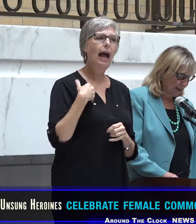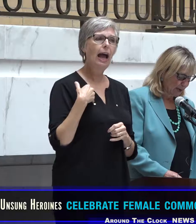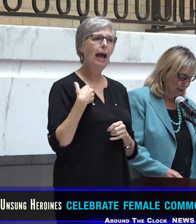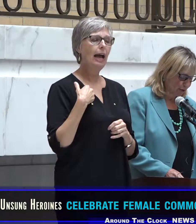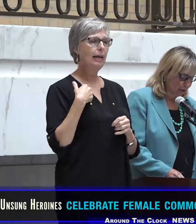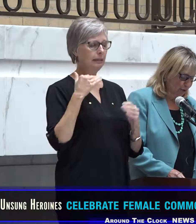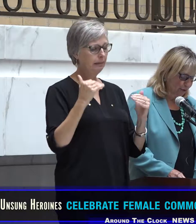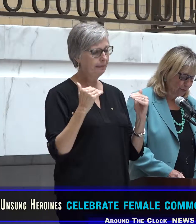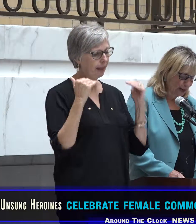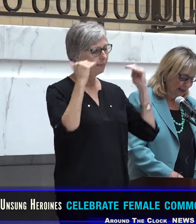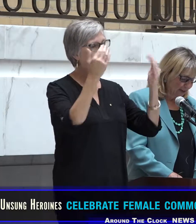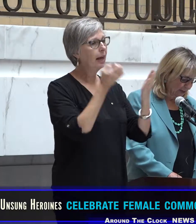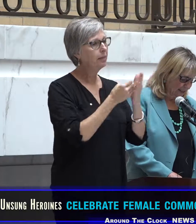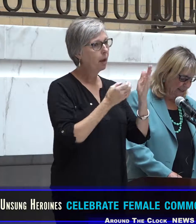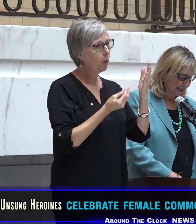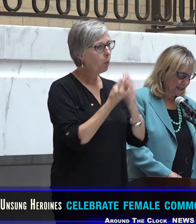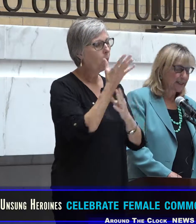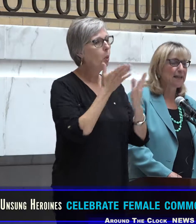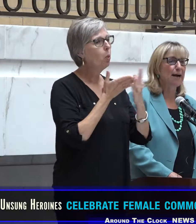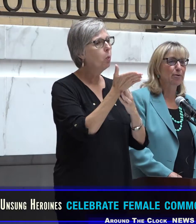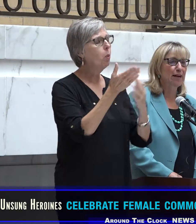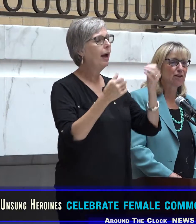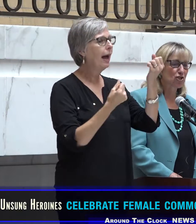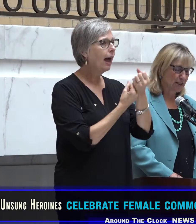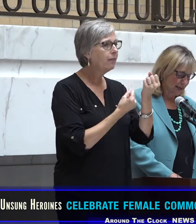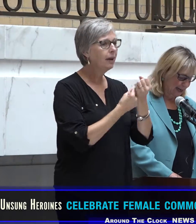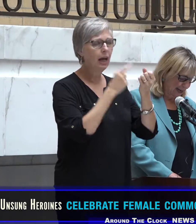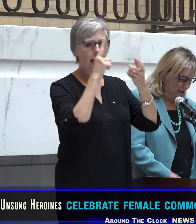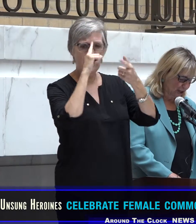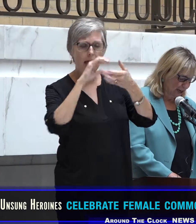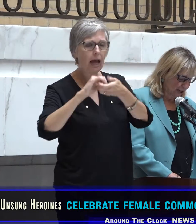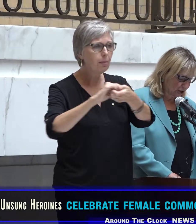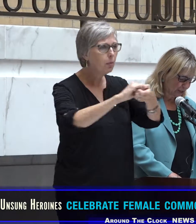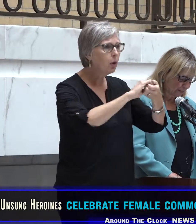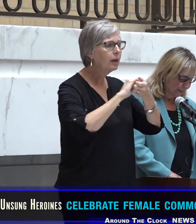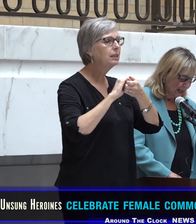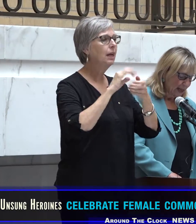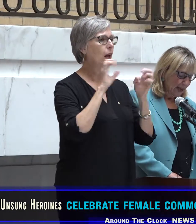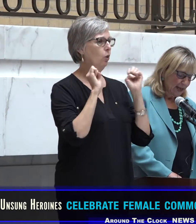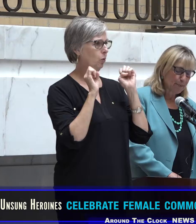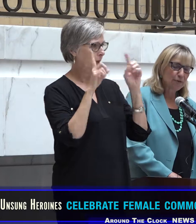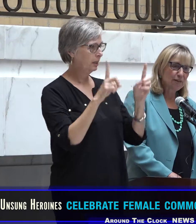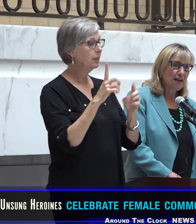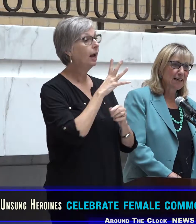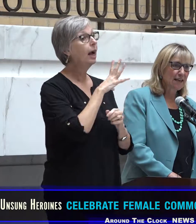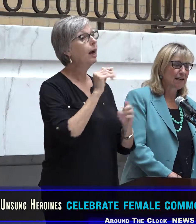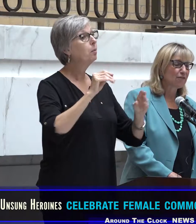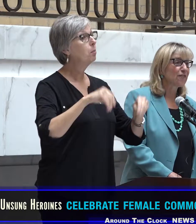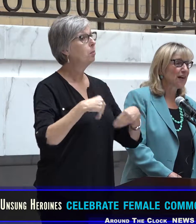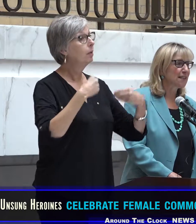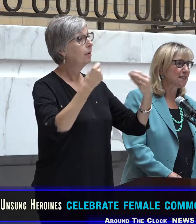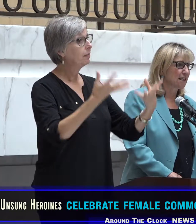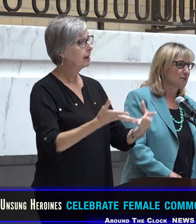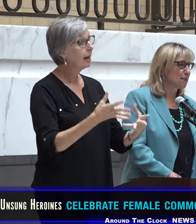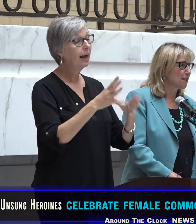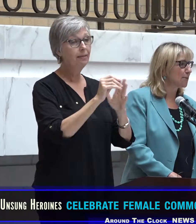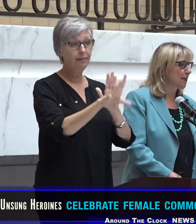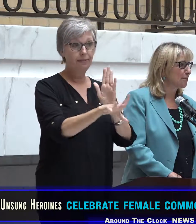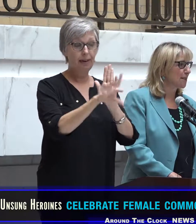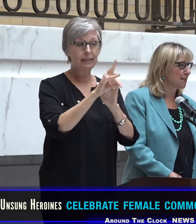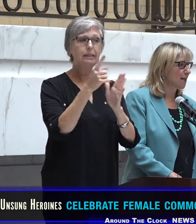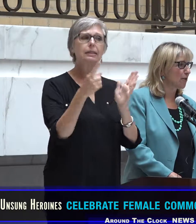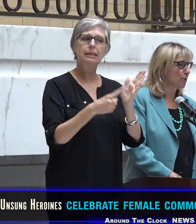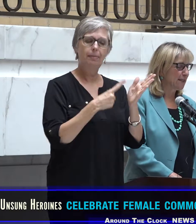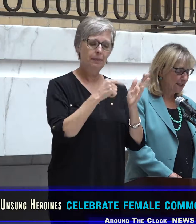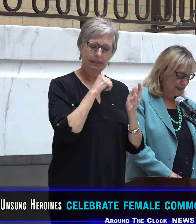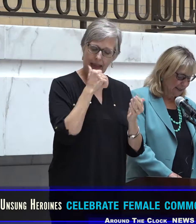advanced economic growth through advocacy, collaboration, and education. And providing and finding, which